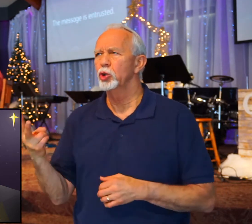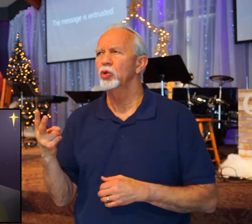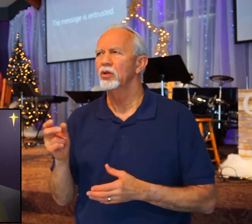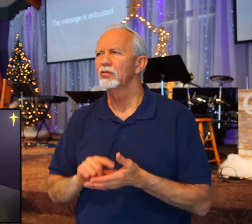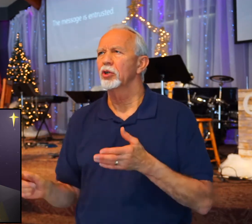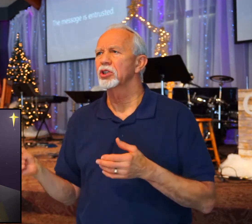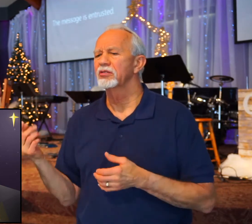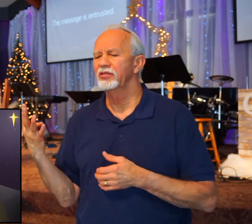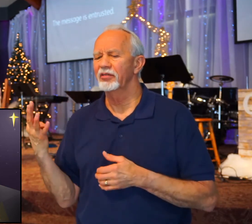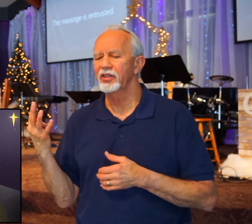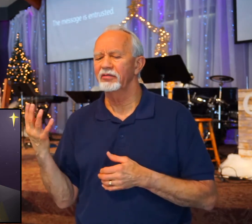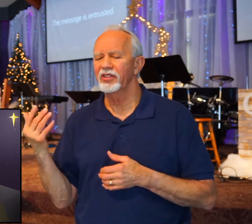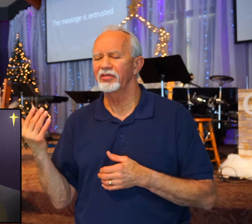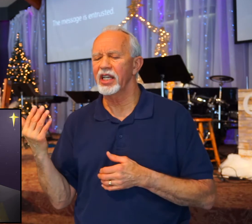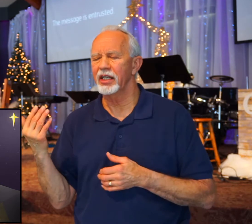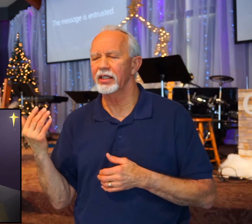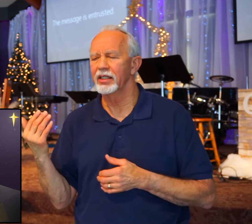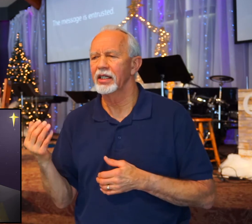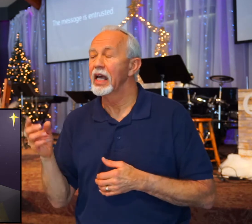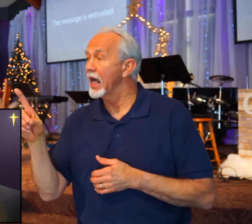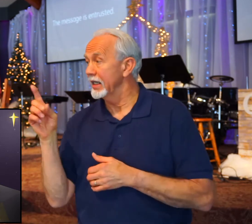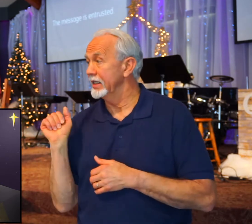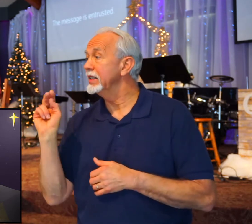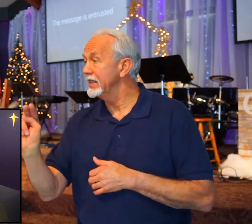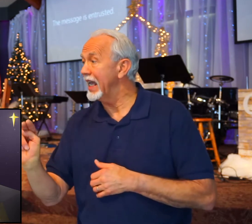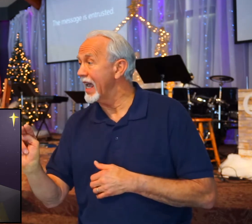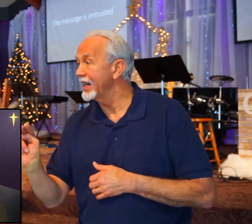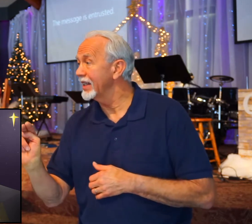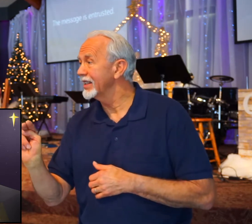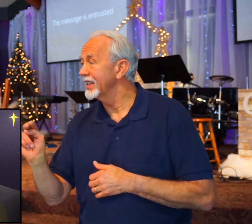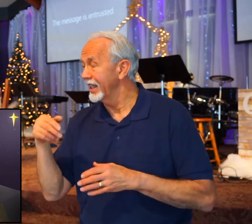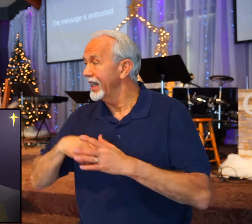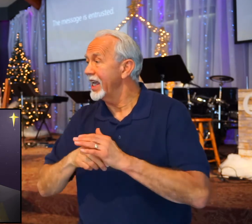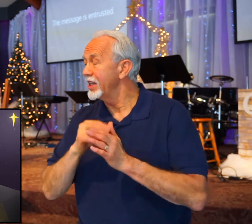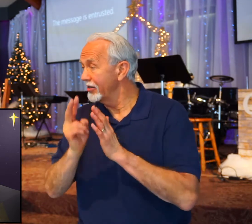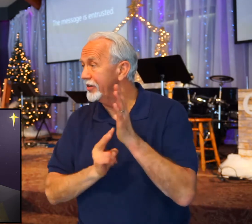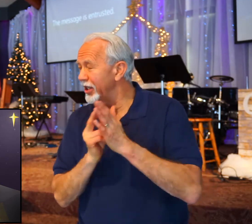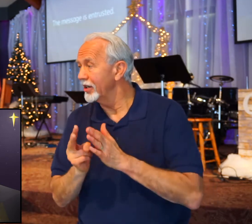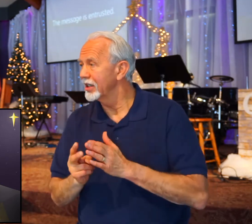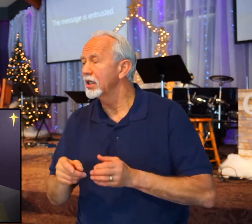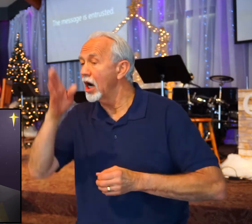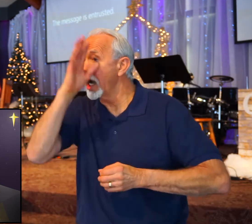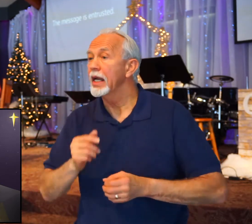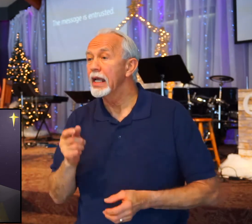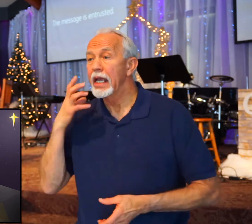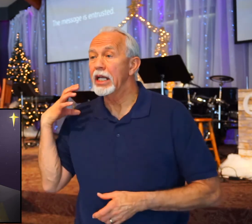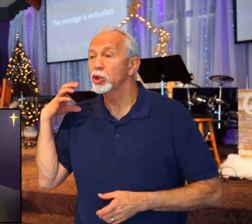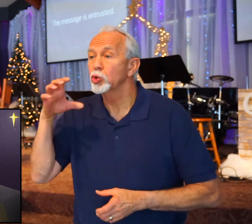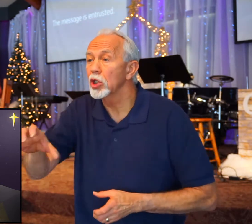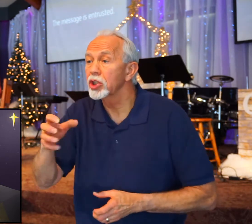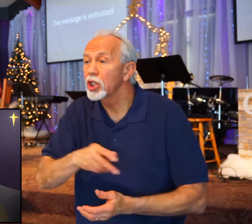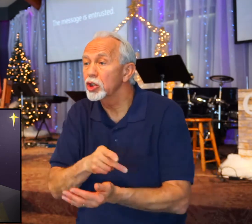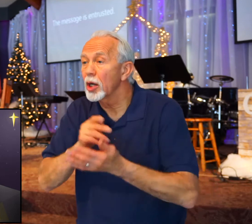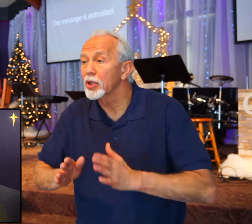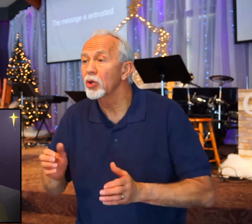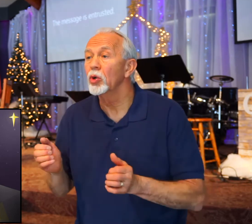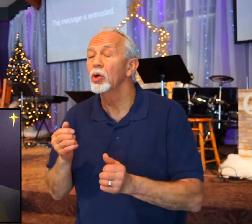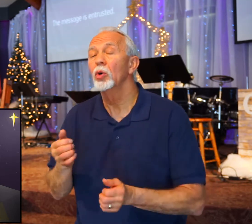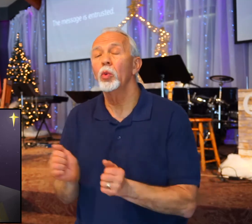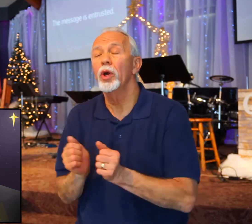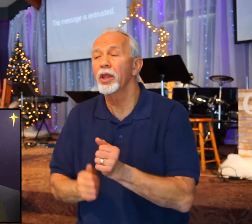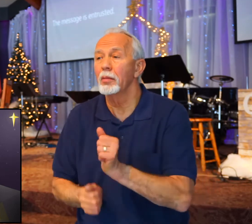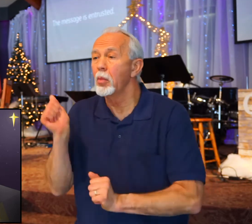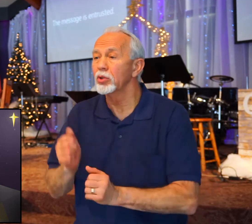15. You know, Dan in our clip, he so eloquently said at the end, God entrusted the shepherds with the most